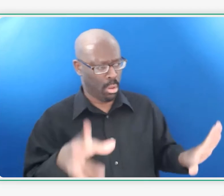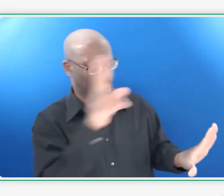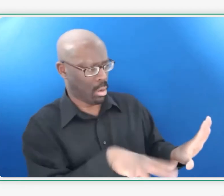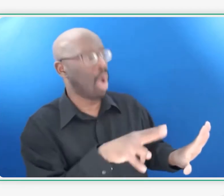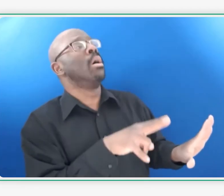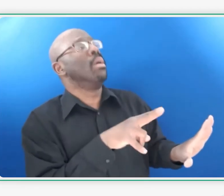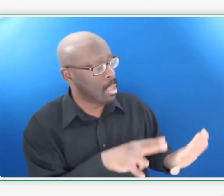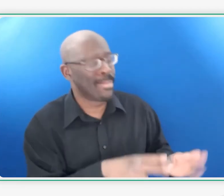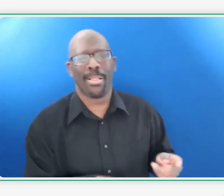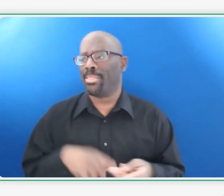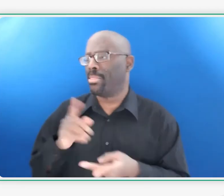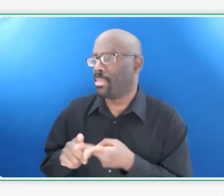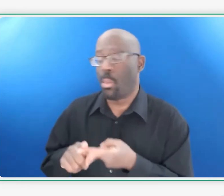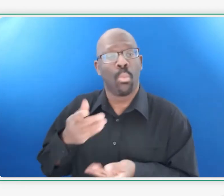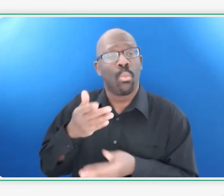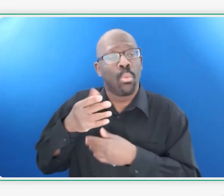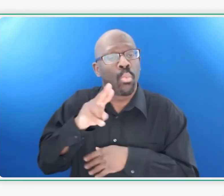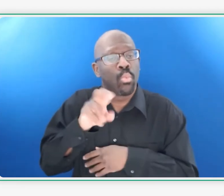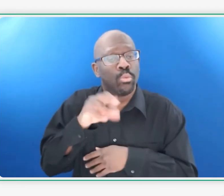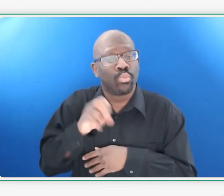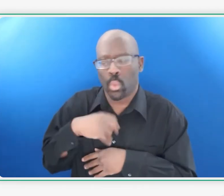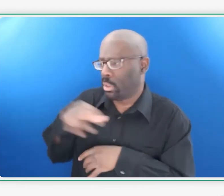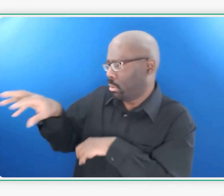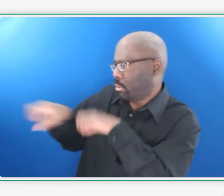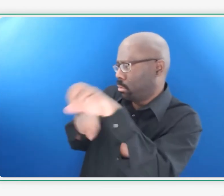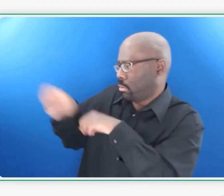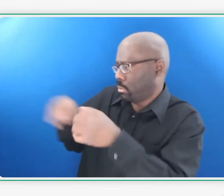And that's how you're best going to develop your financial plan.